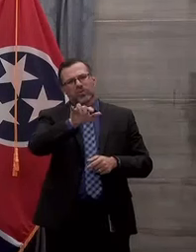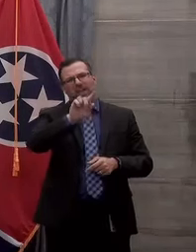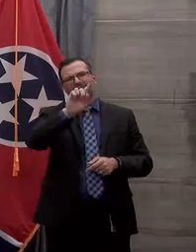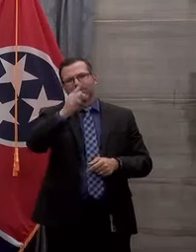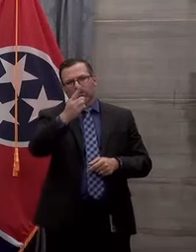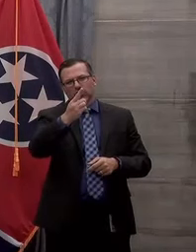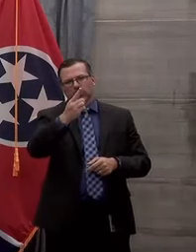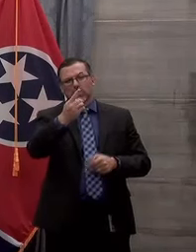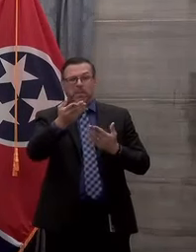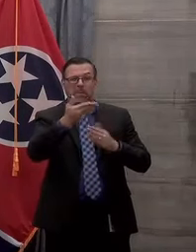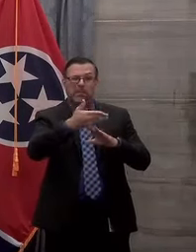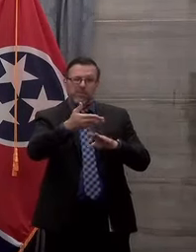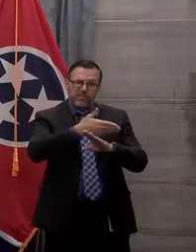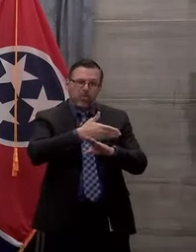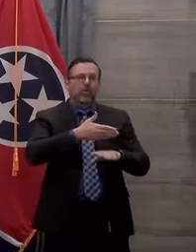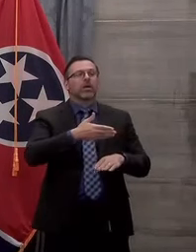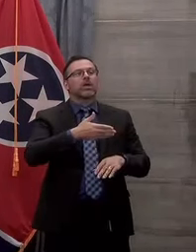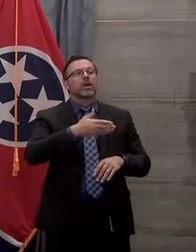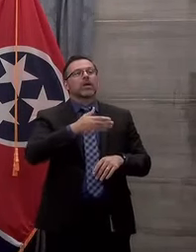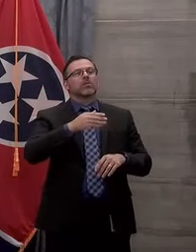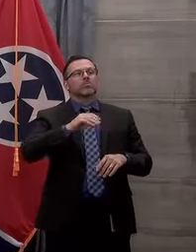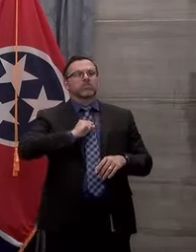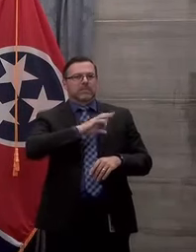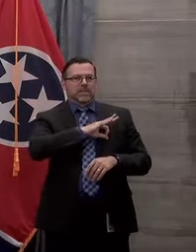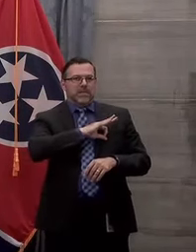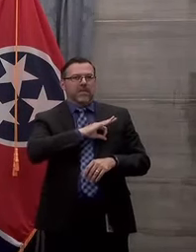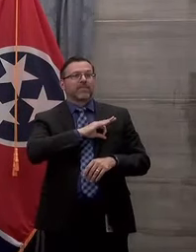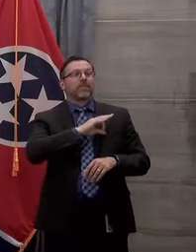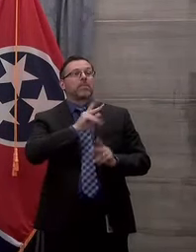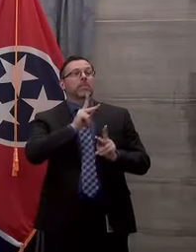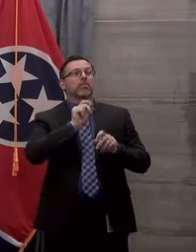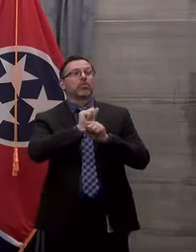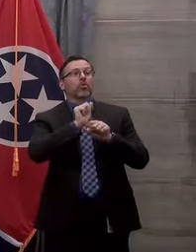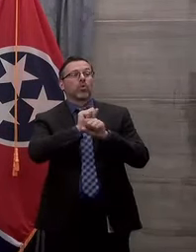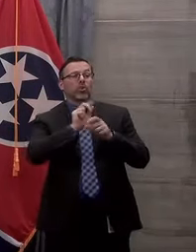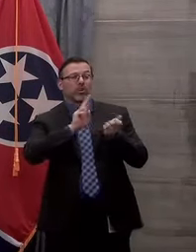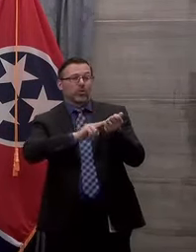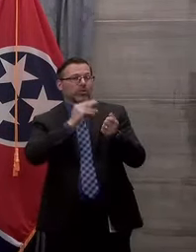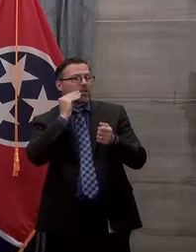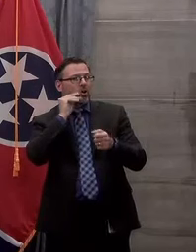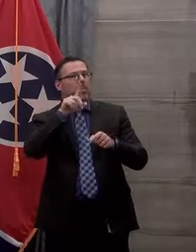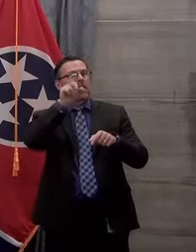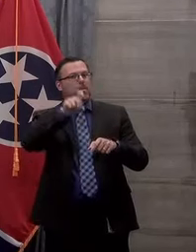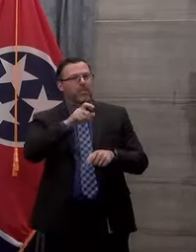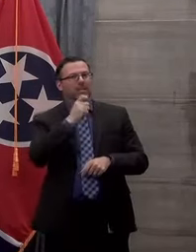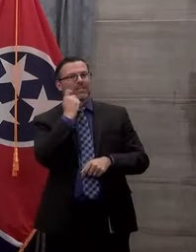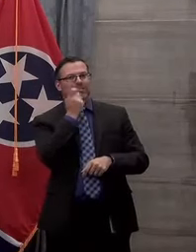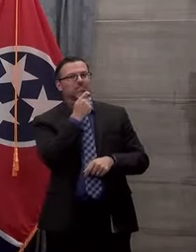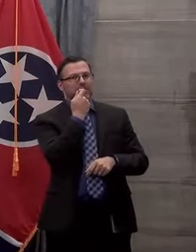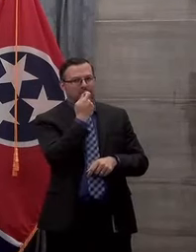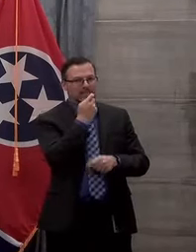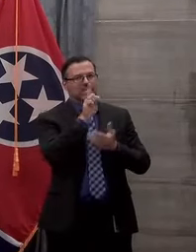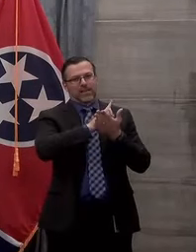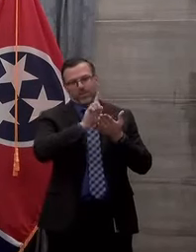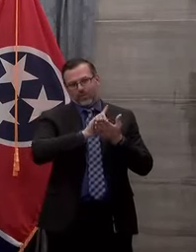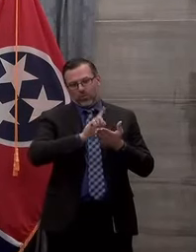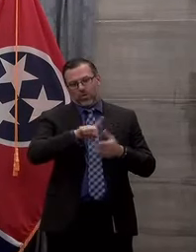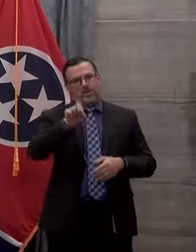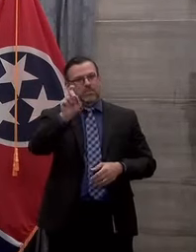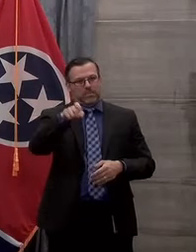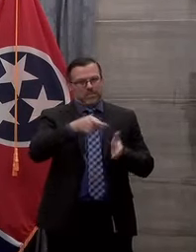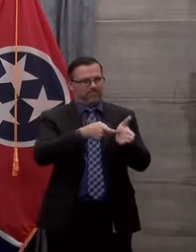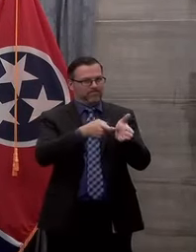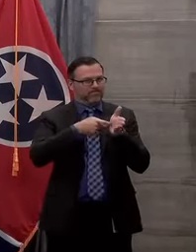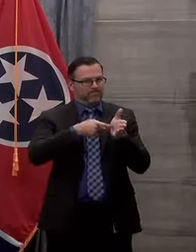it, then the staff will begin weekly retesting in nursing homes on a forward-going basis. As